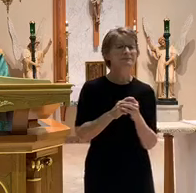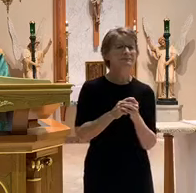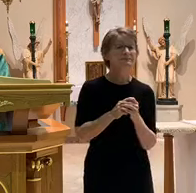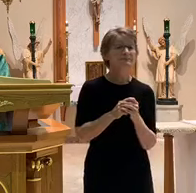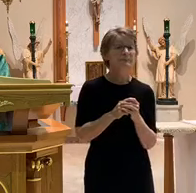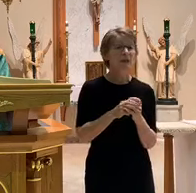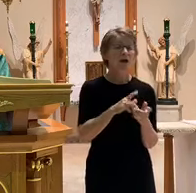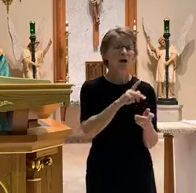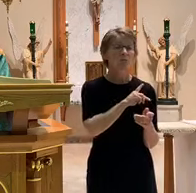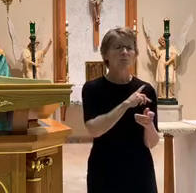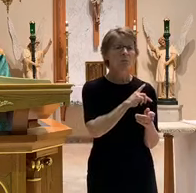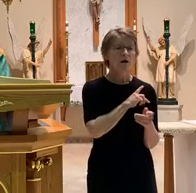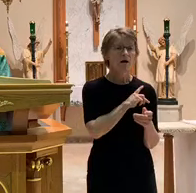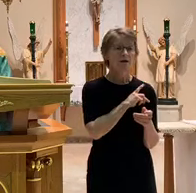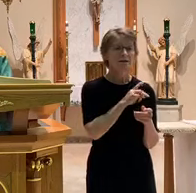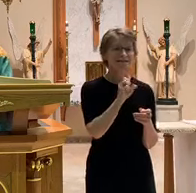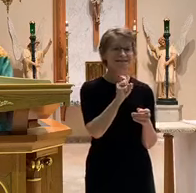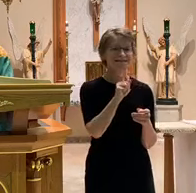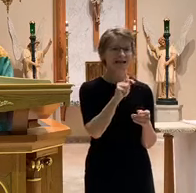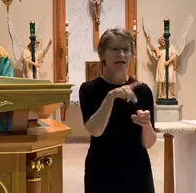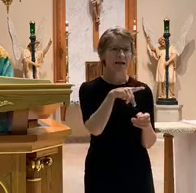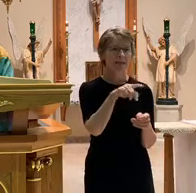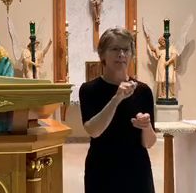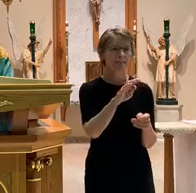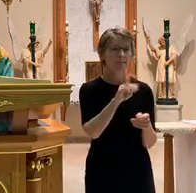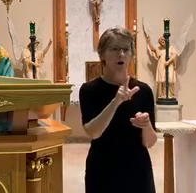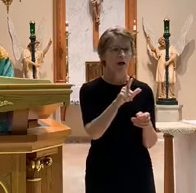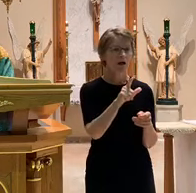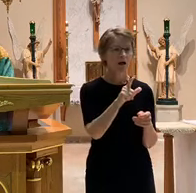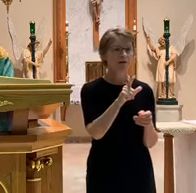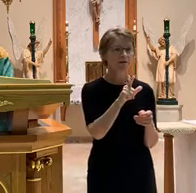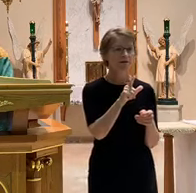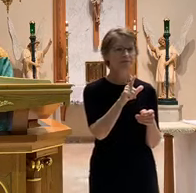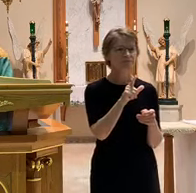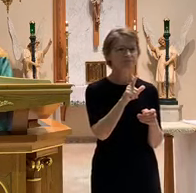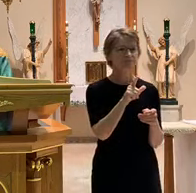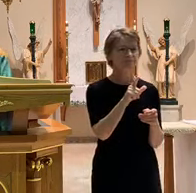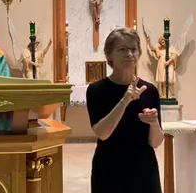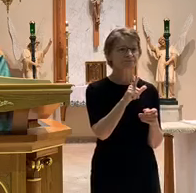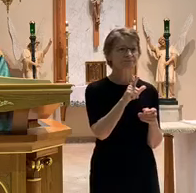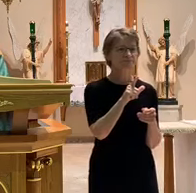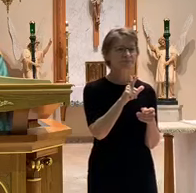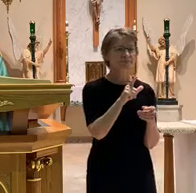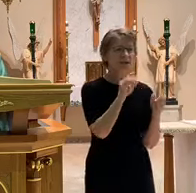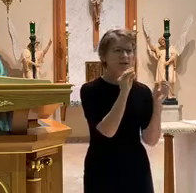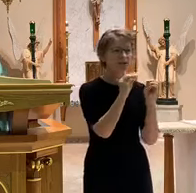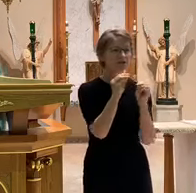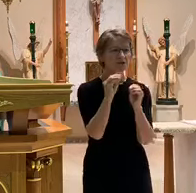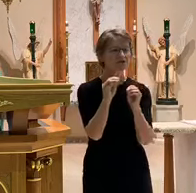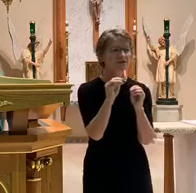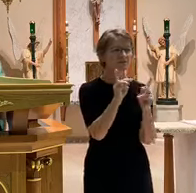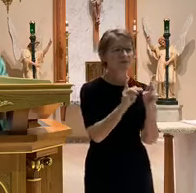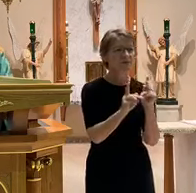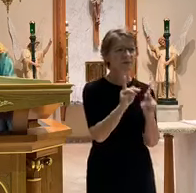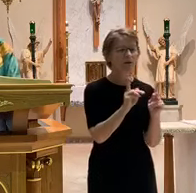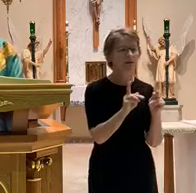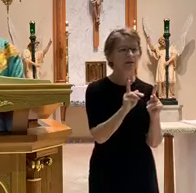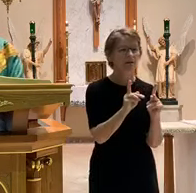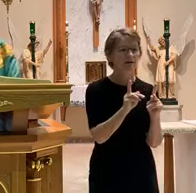of welcome. We had two children baptized last night, two Litzinger children.